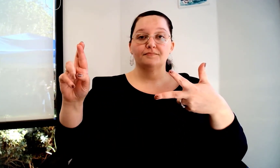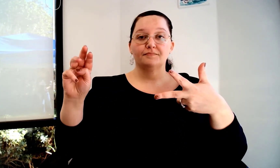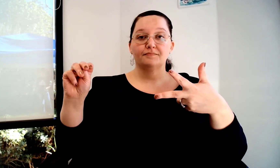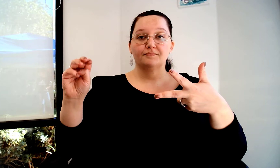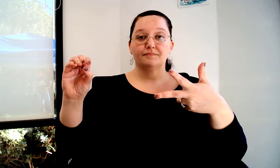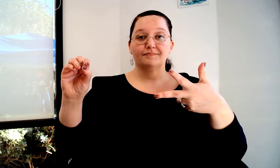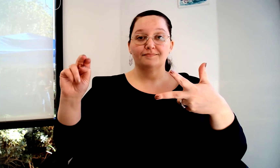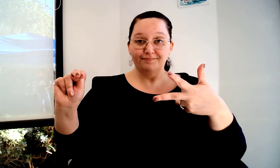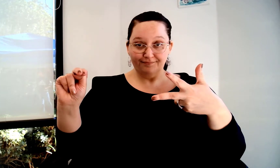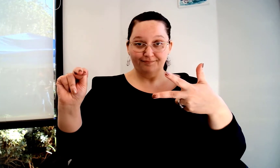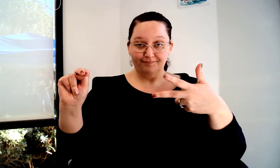Mormon.